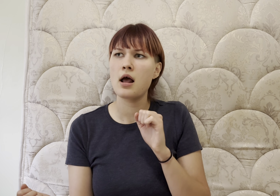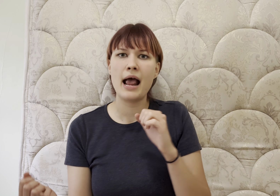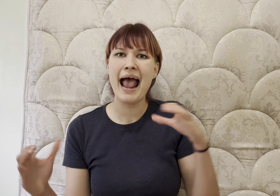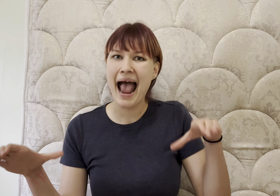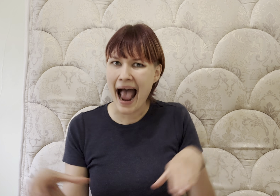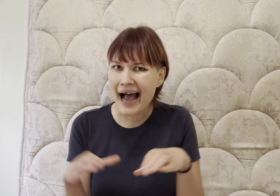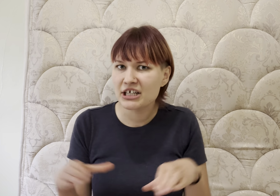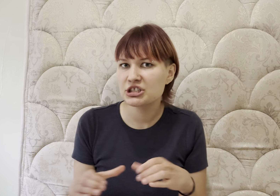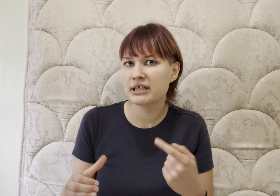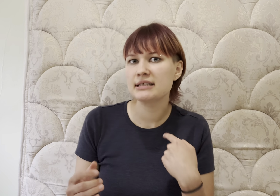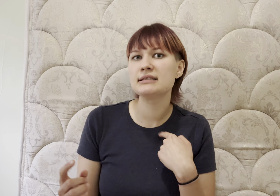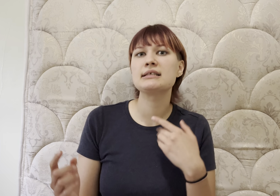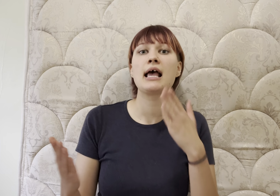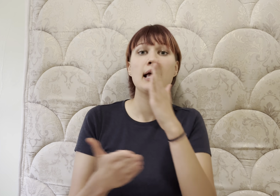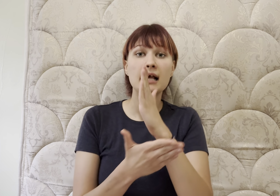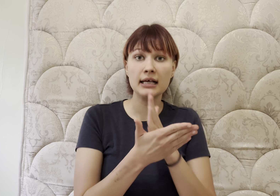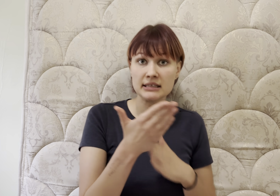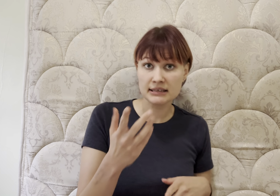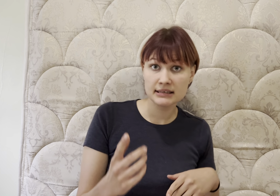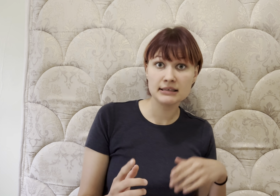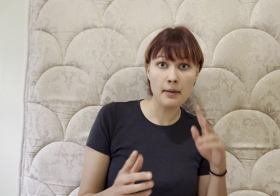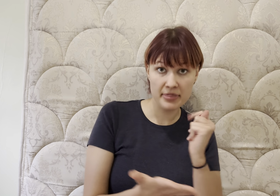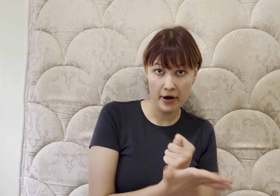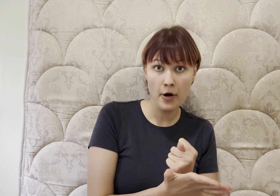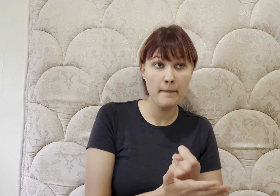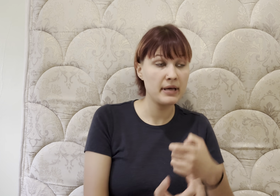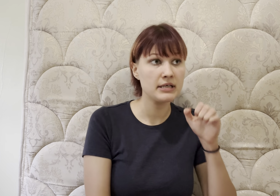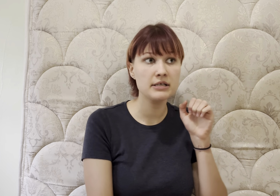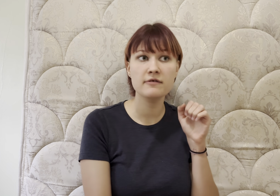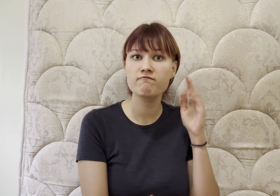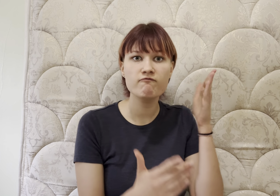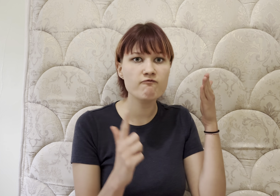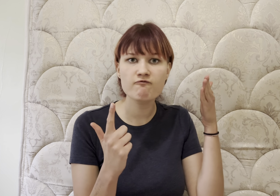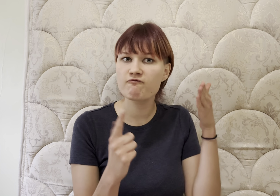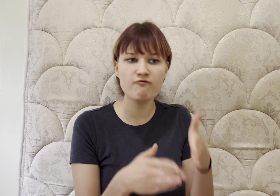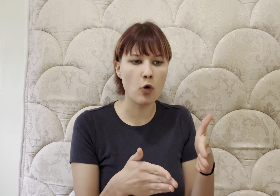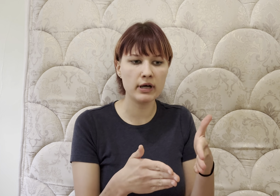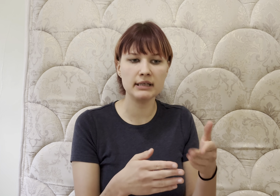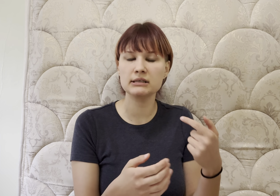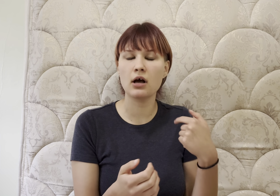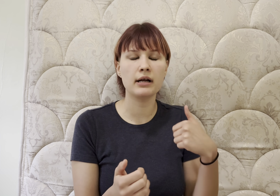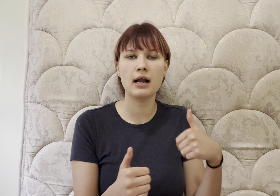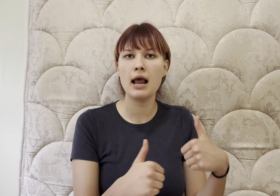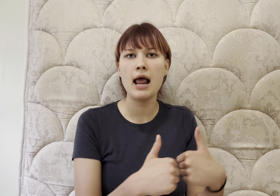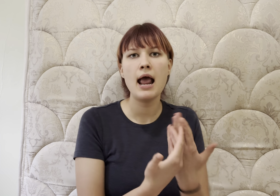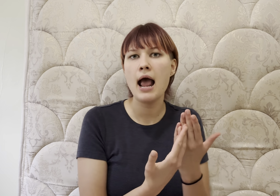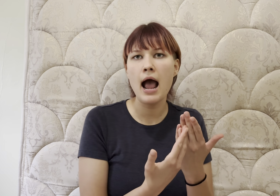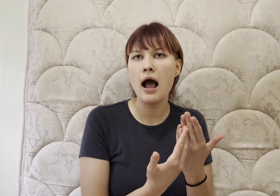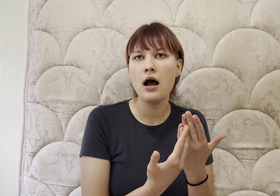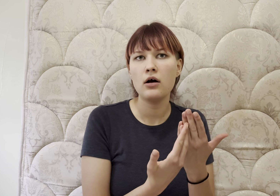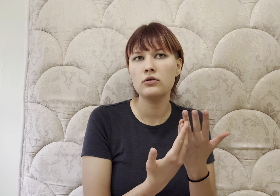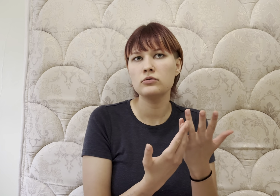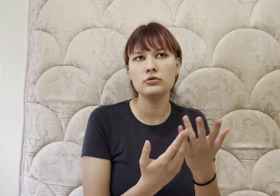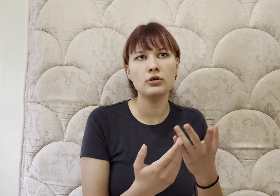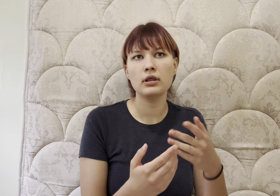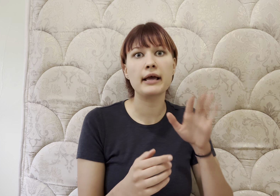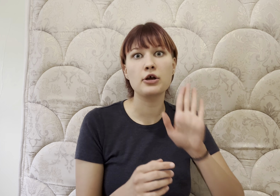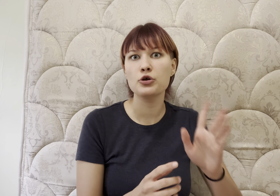and your situation. And other therapies focus just on changing your behavior, and they don't try to change your thoughts or